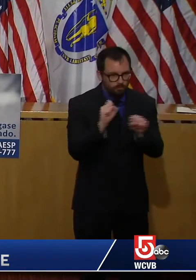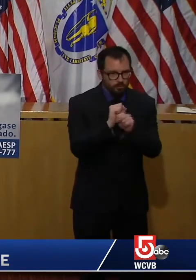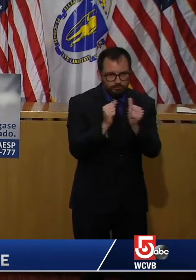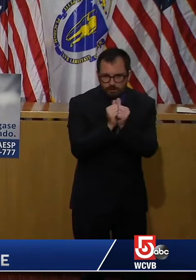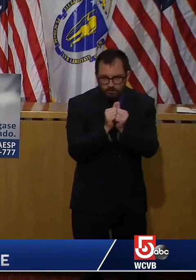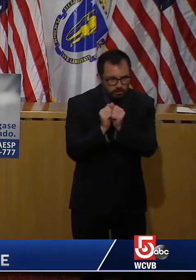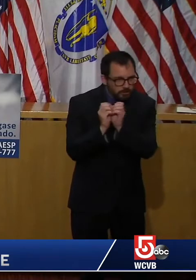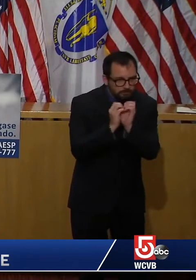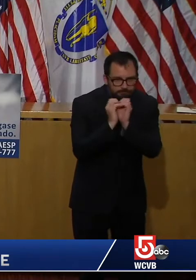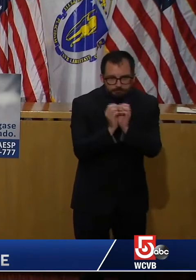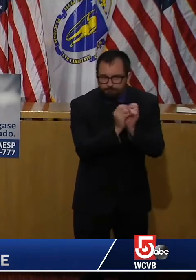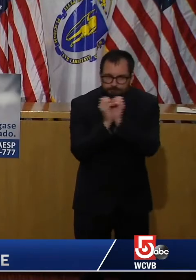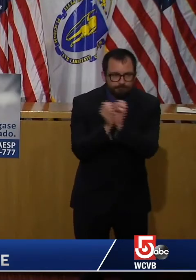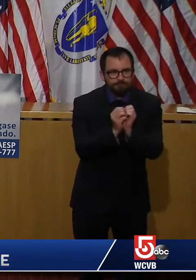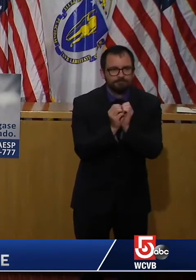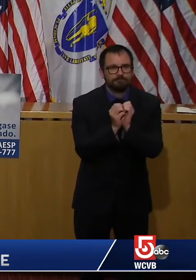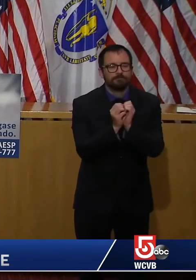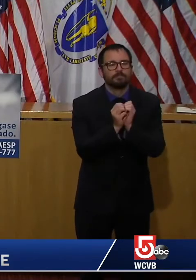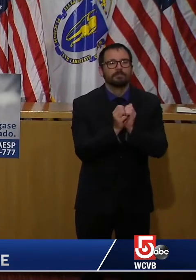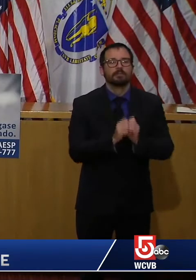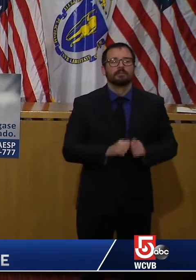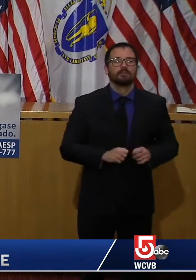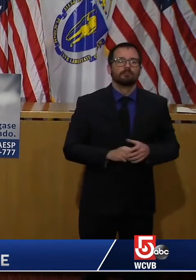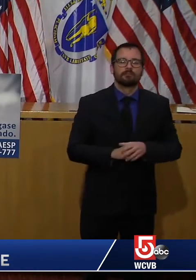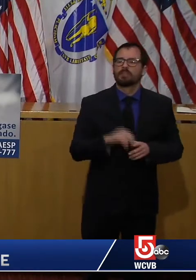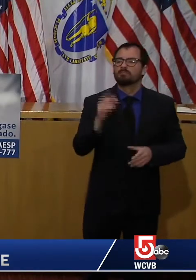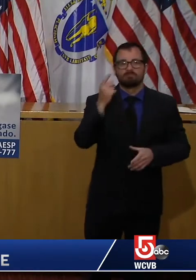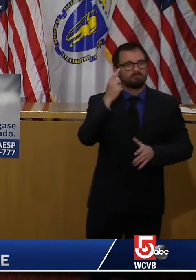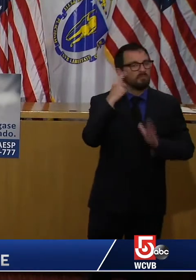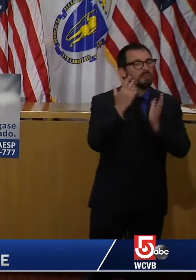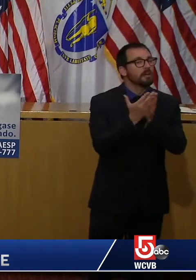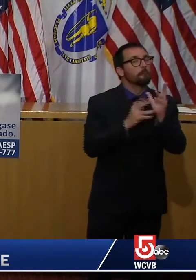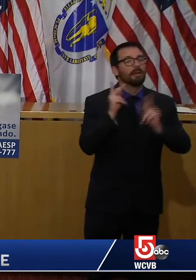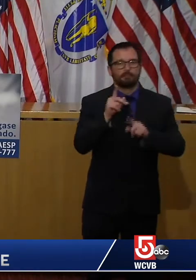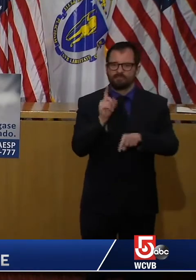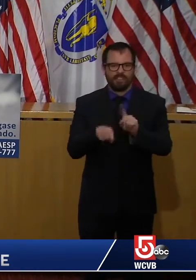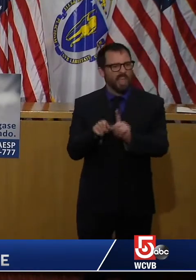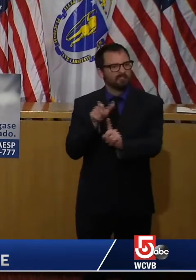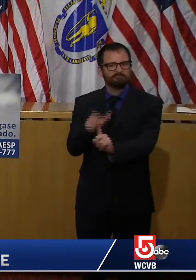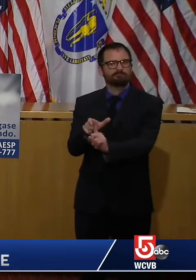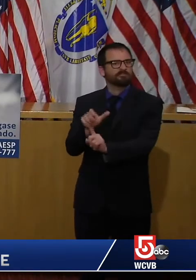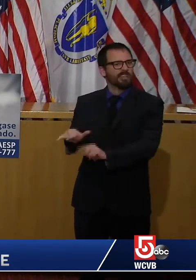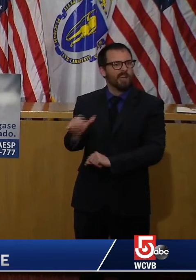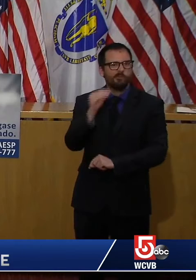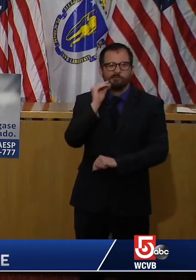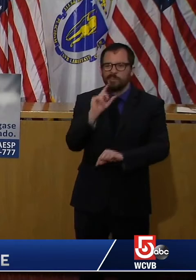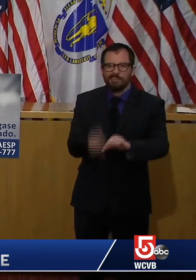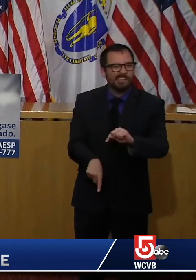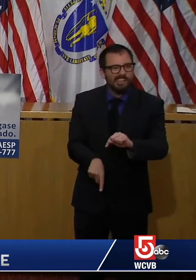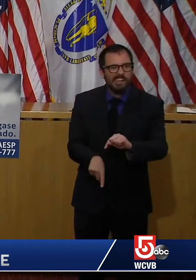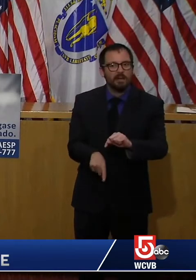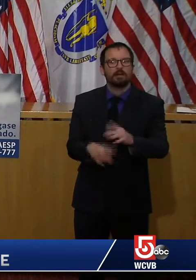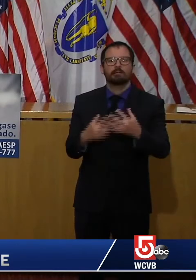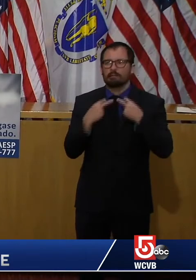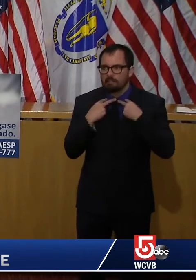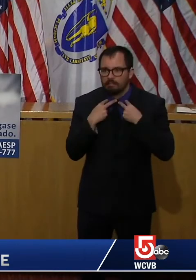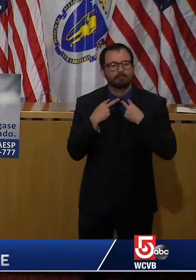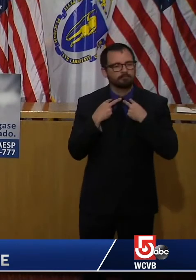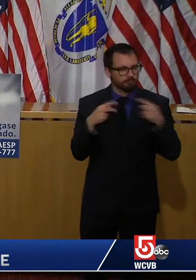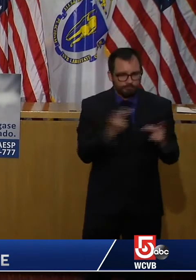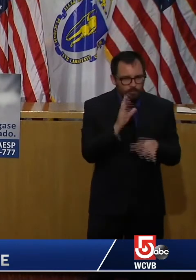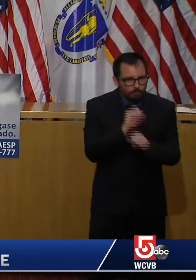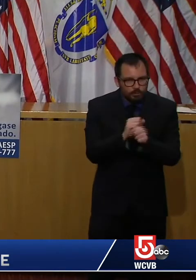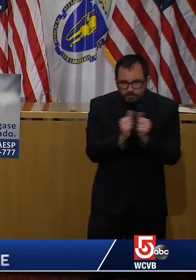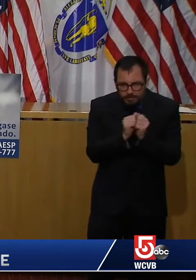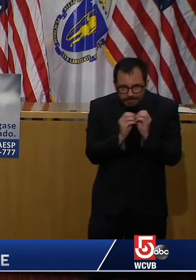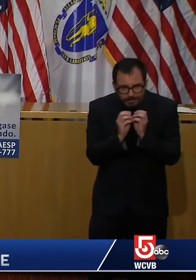live. Because for some folks, that's gonna be a challenge. But I think over time,